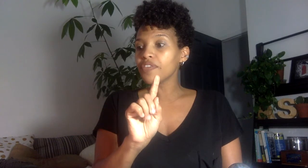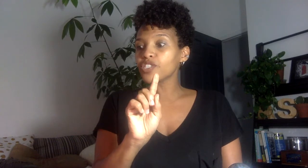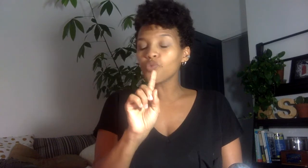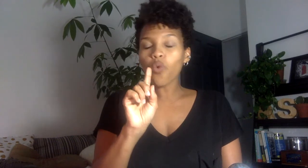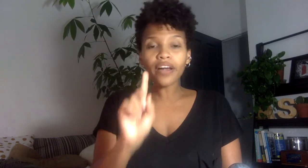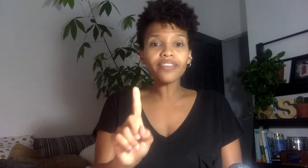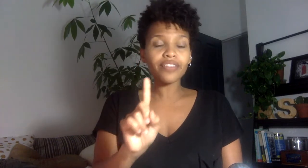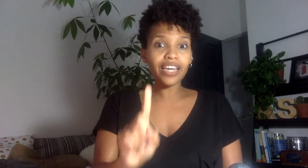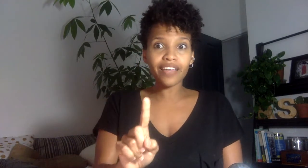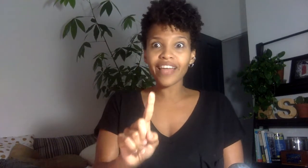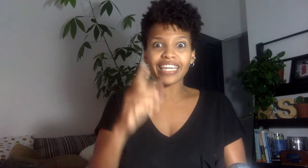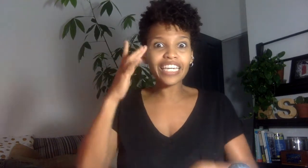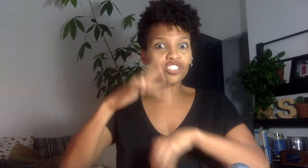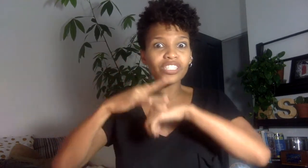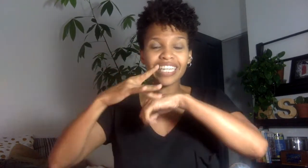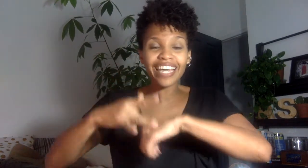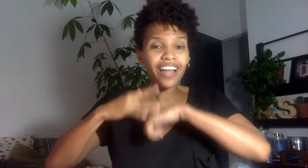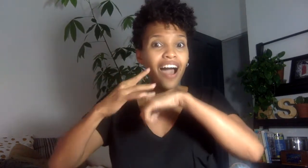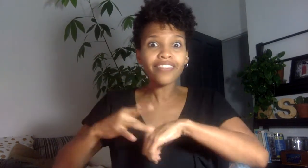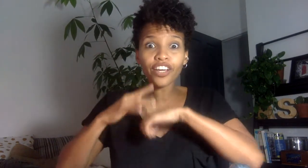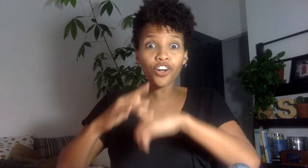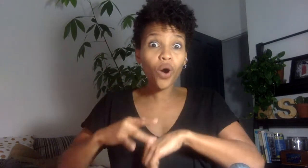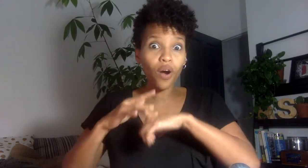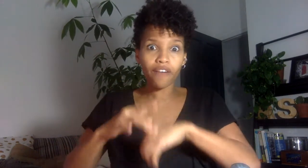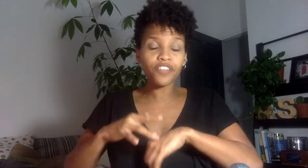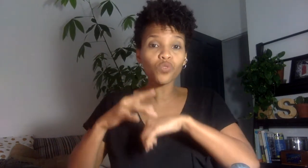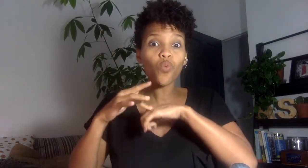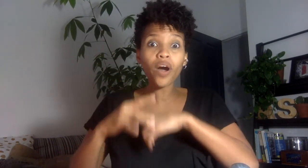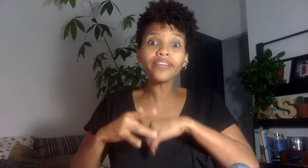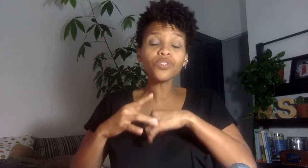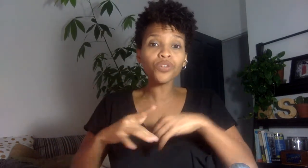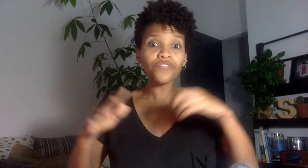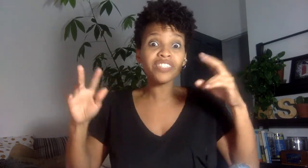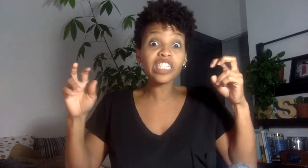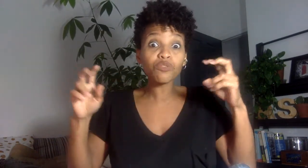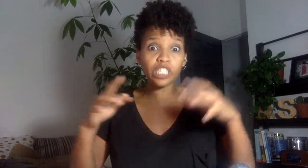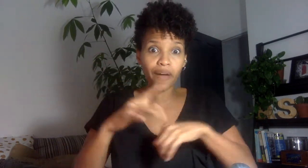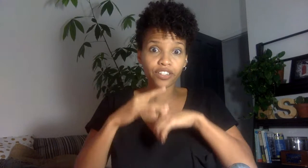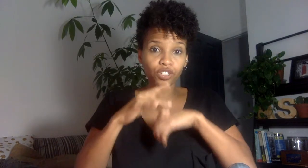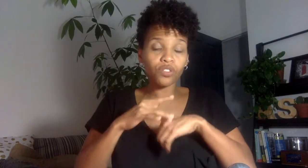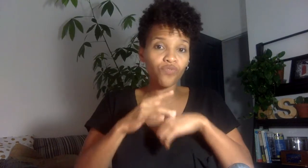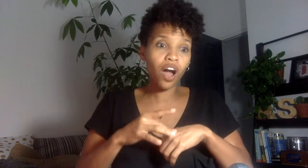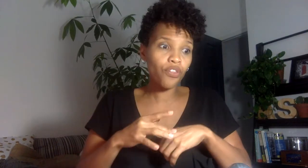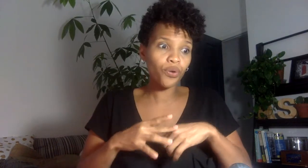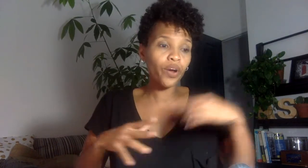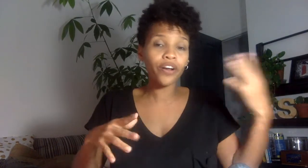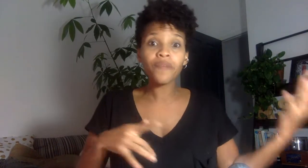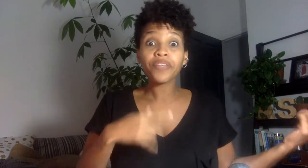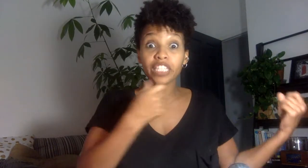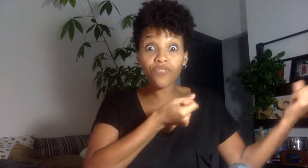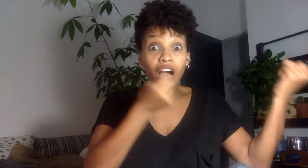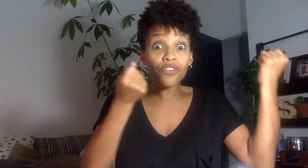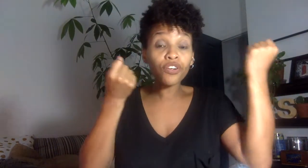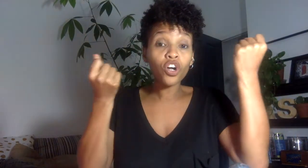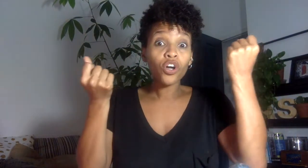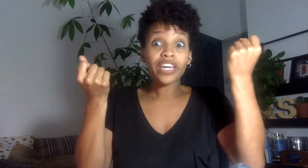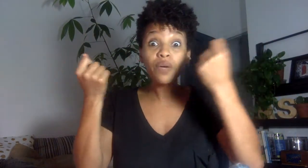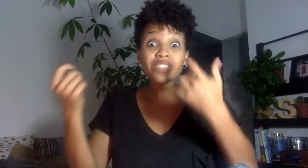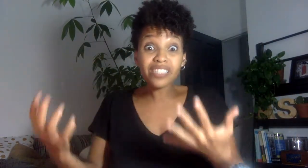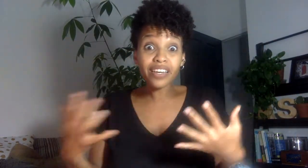this one thing that he just cannot let go of, this one sort of disrespect to his father, where his father, he was sick and